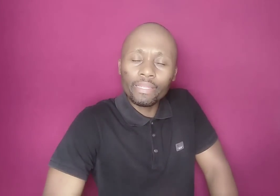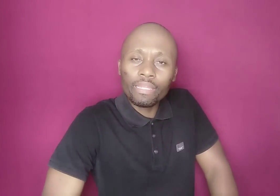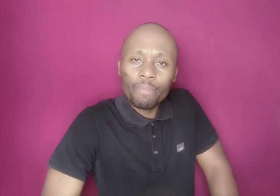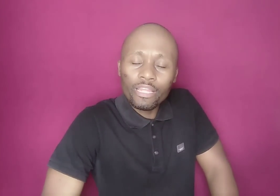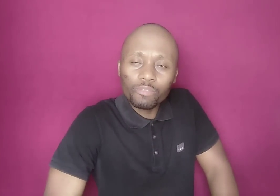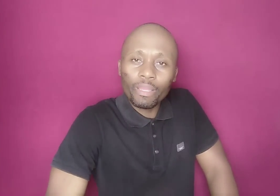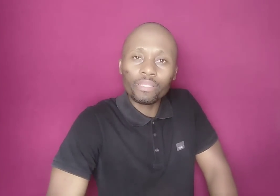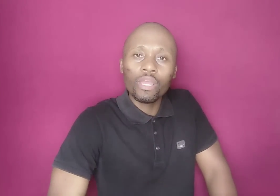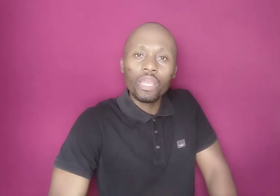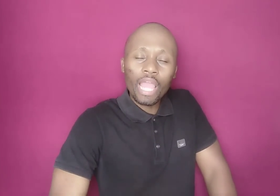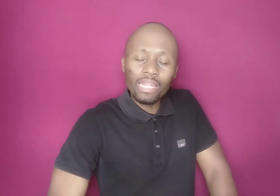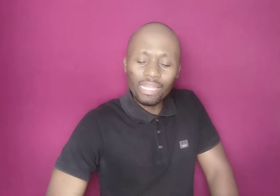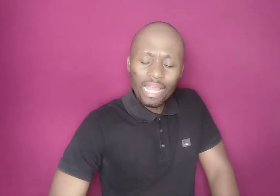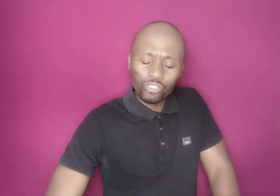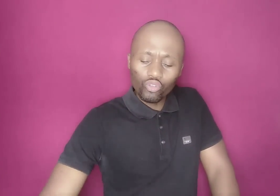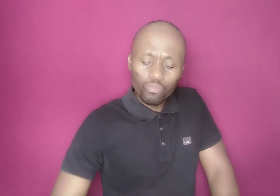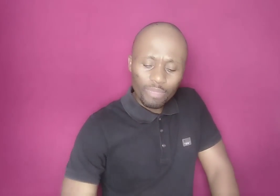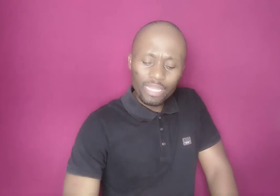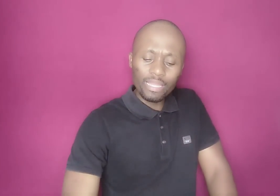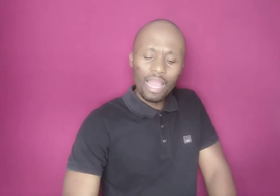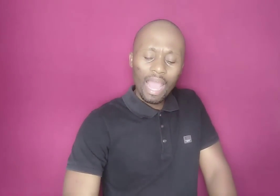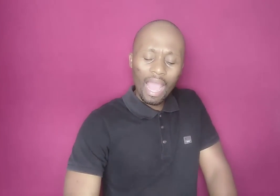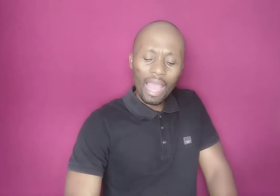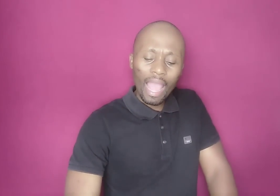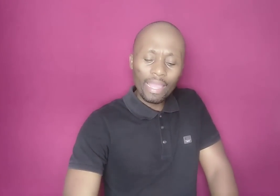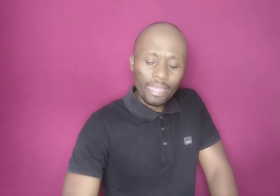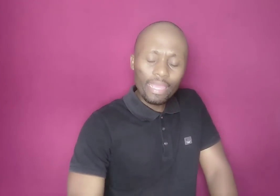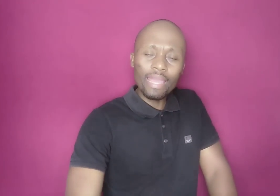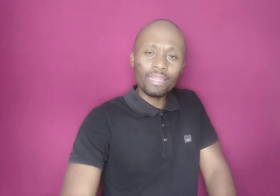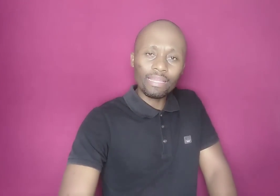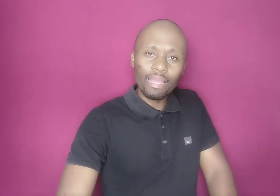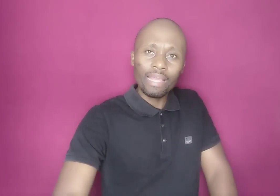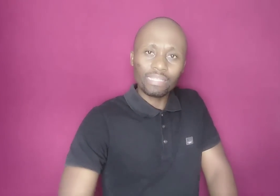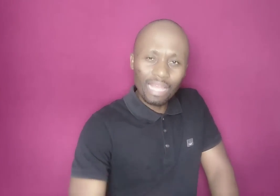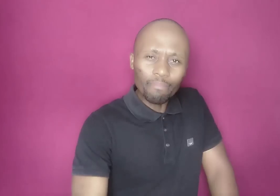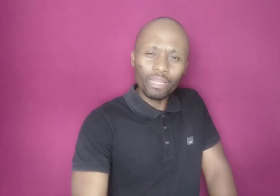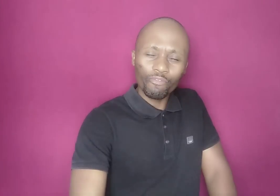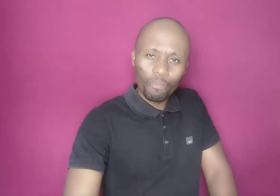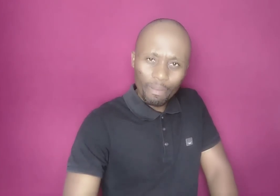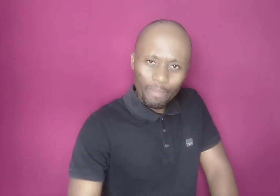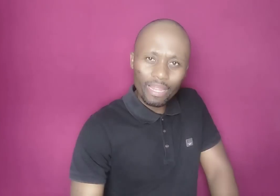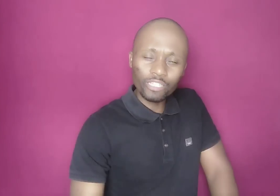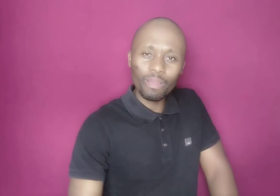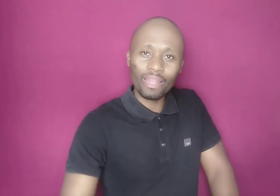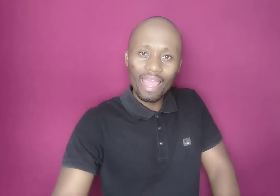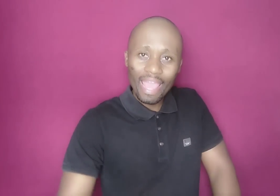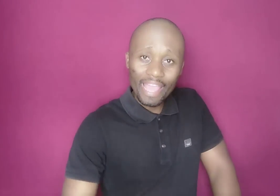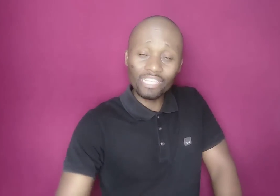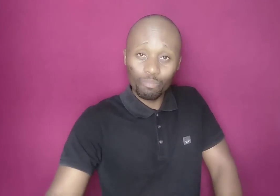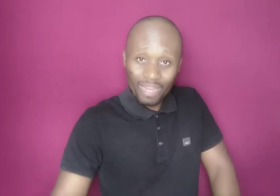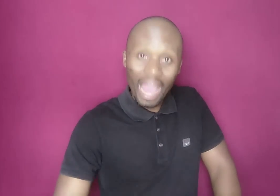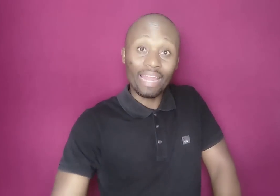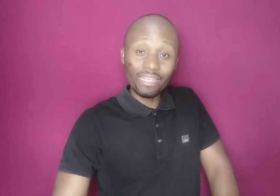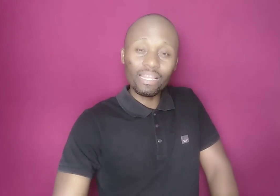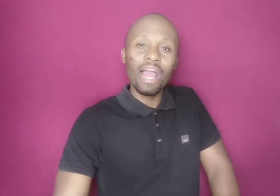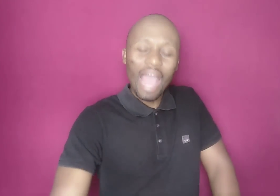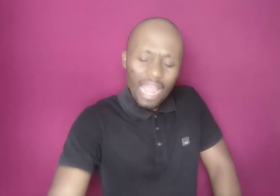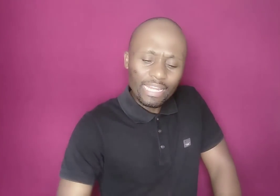the management? Unless to me, I hear that somebody from the management has been arrested. I need